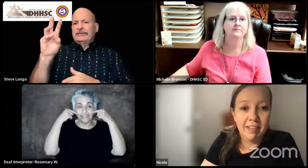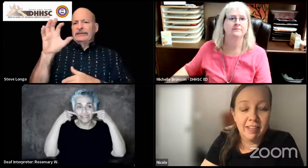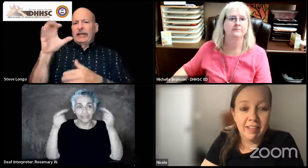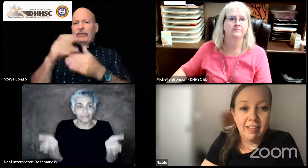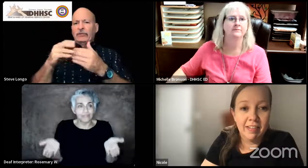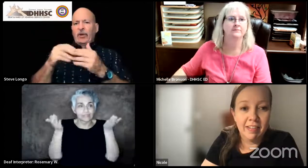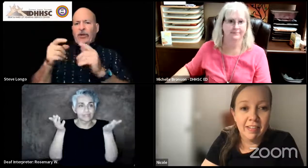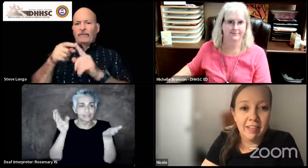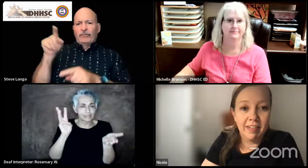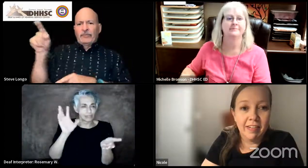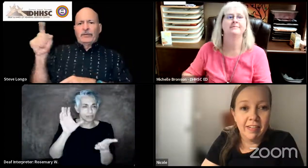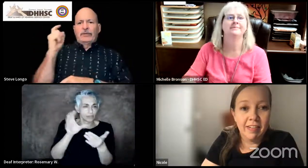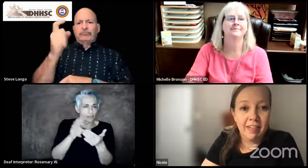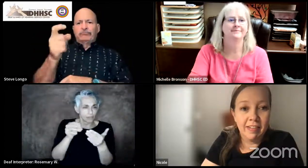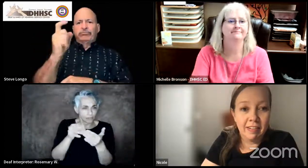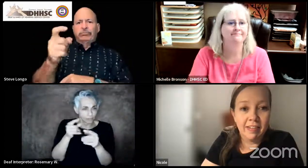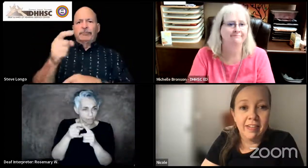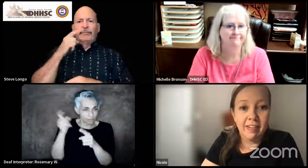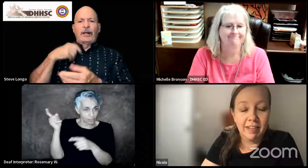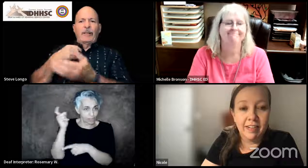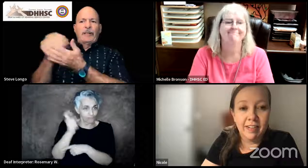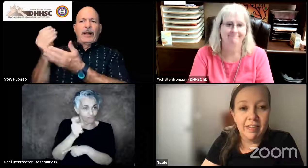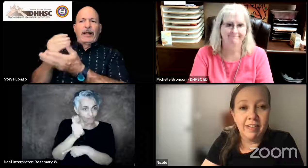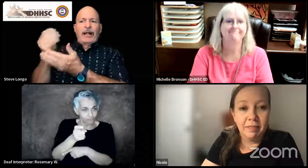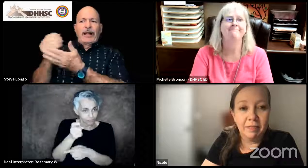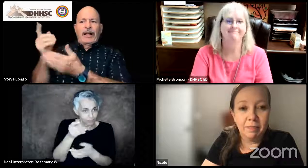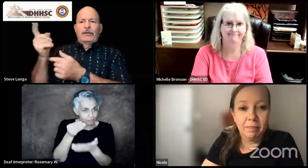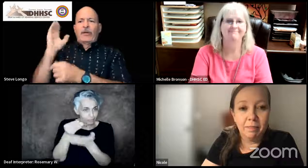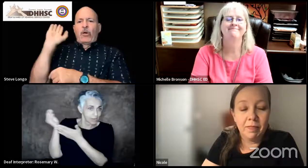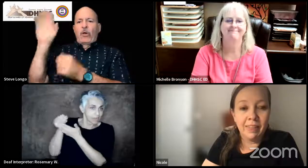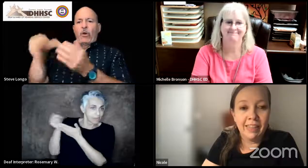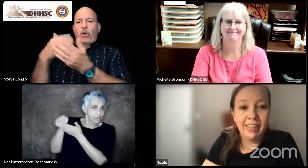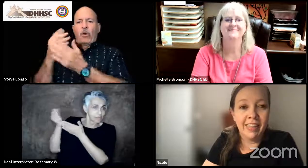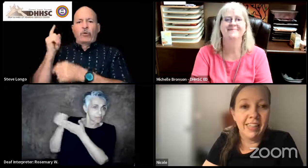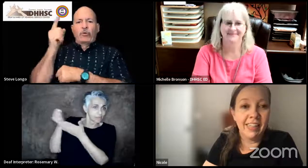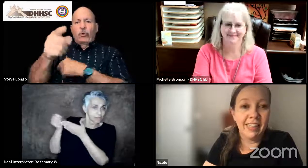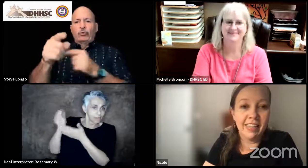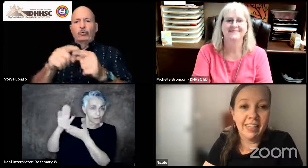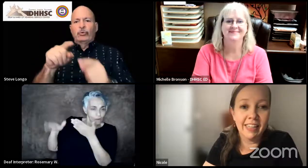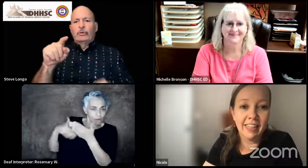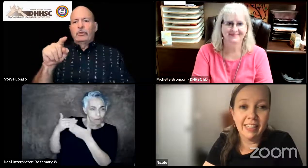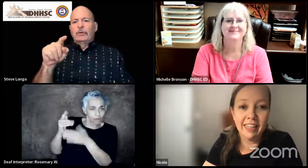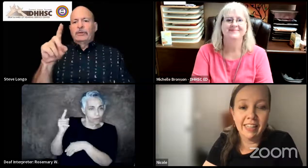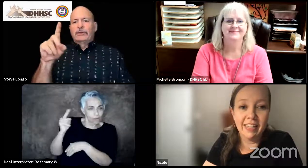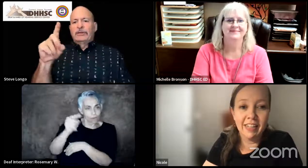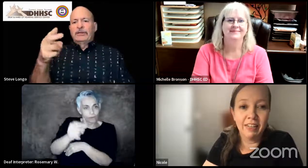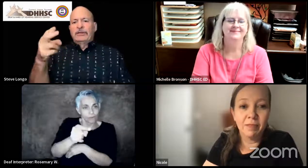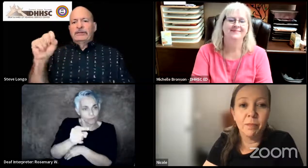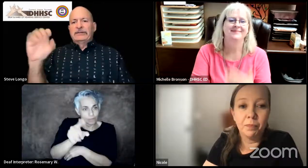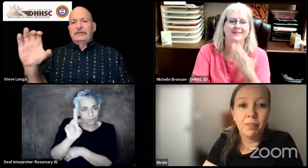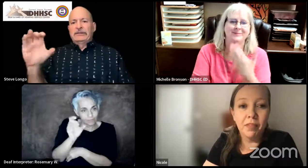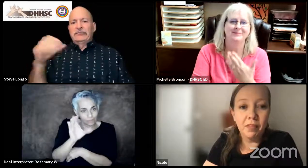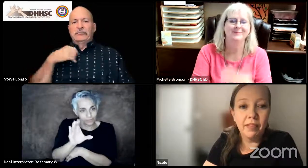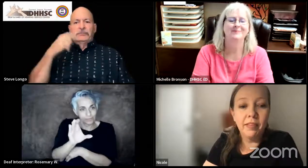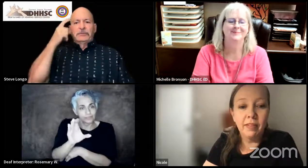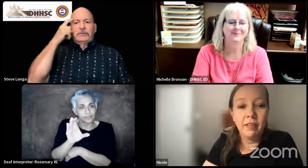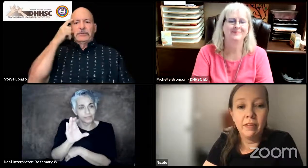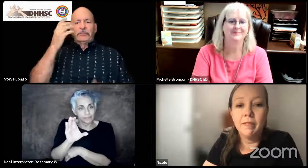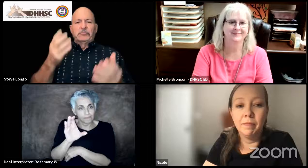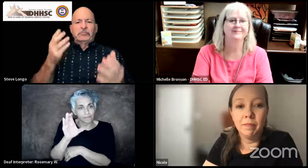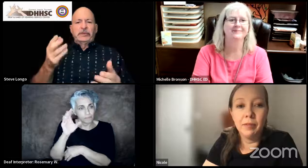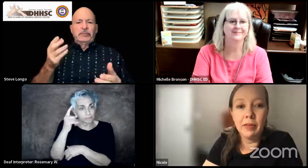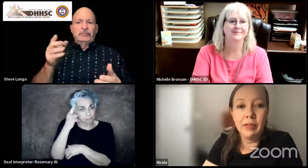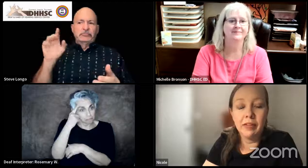Amazon Smile in the past, we had raised $600 from that particular avenue. And all that money went